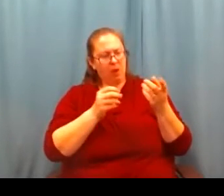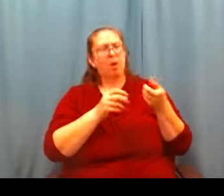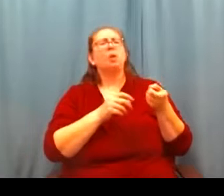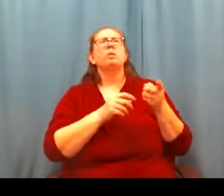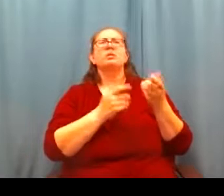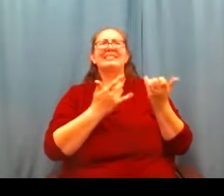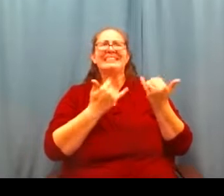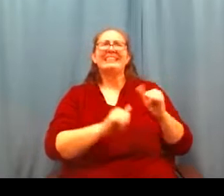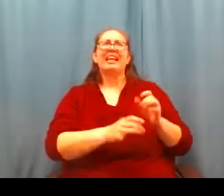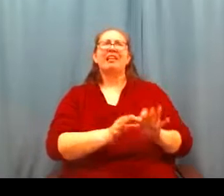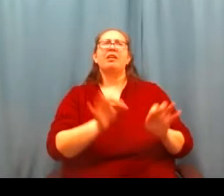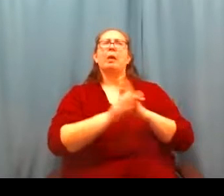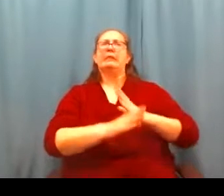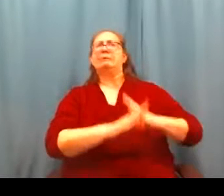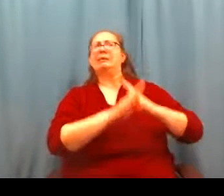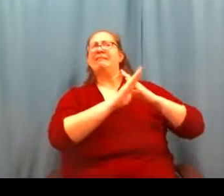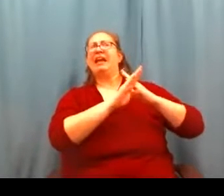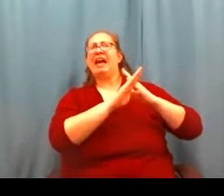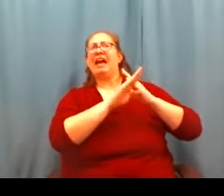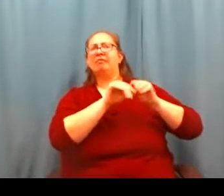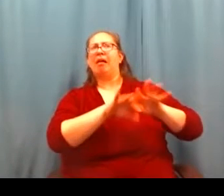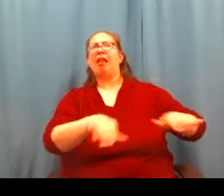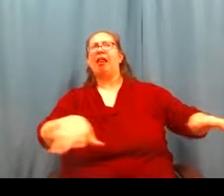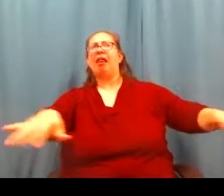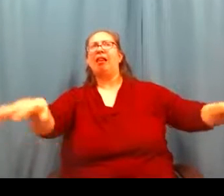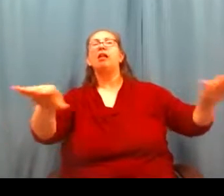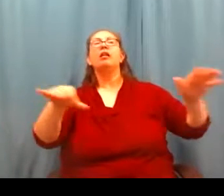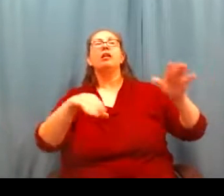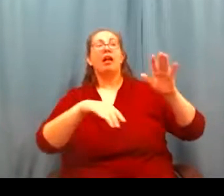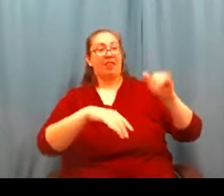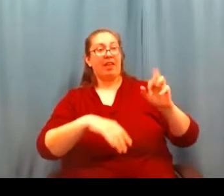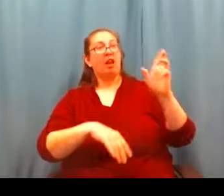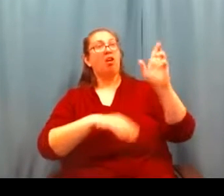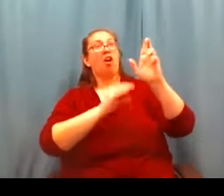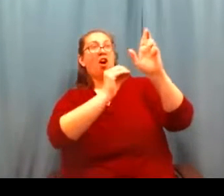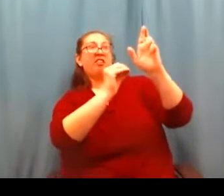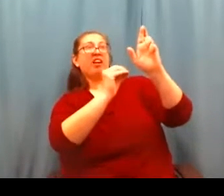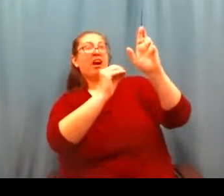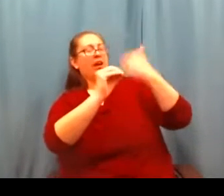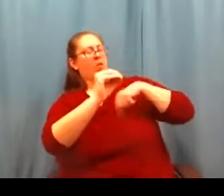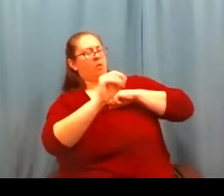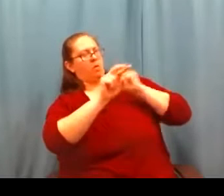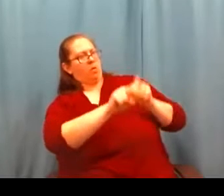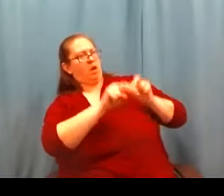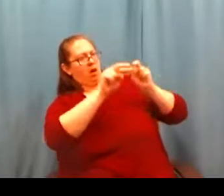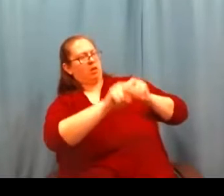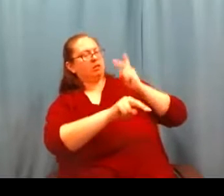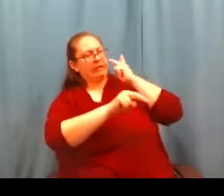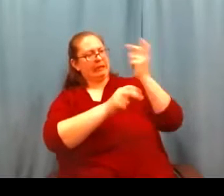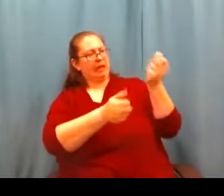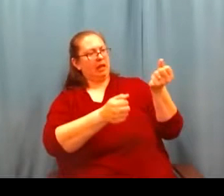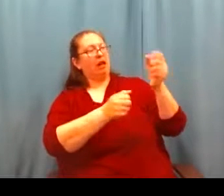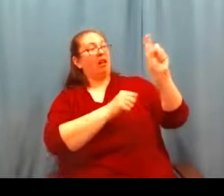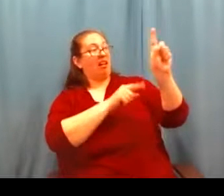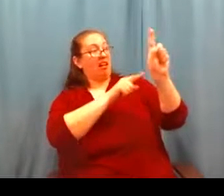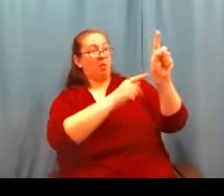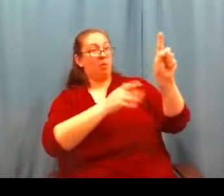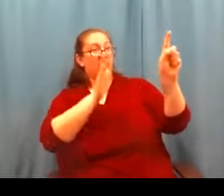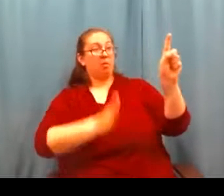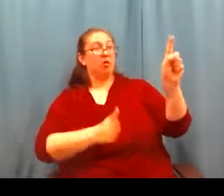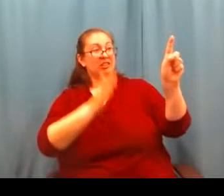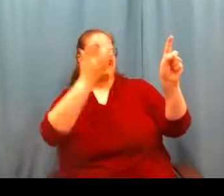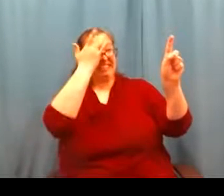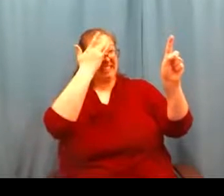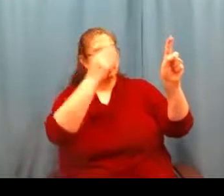So those are a few of the criteria that we'll be looking at as we move through the COVID-19 experience. Thank you, Dr.